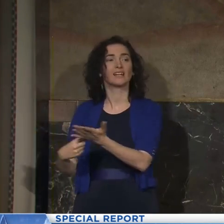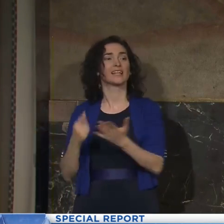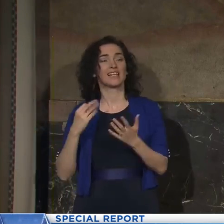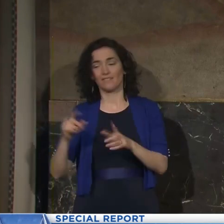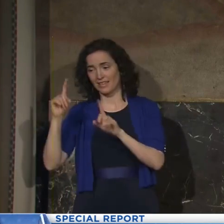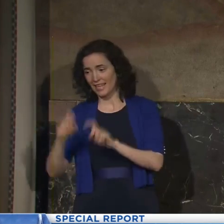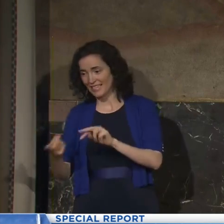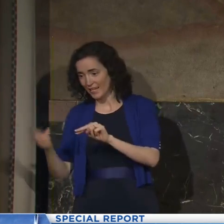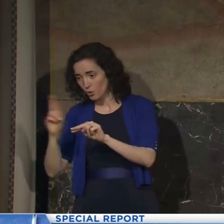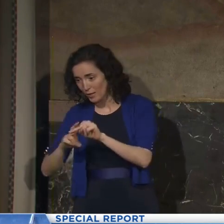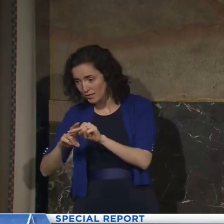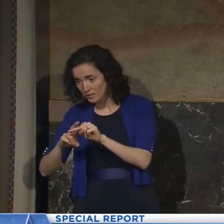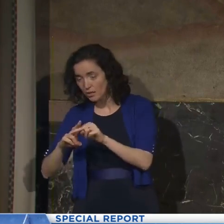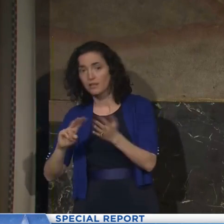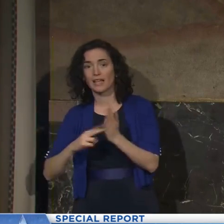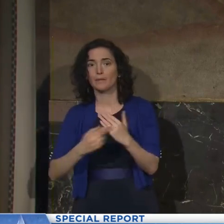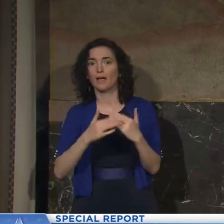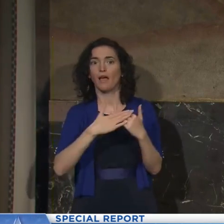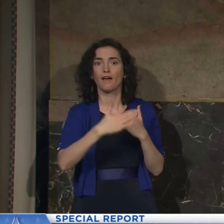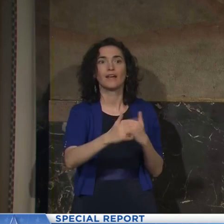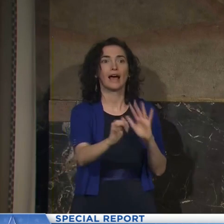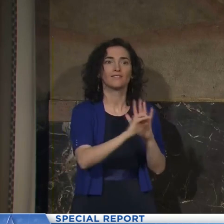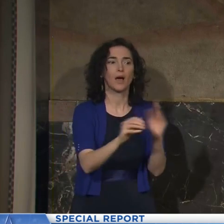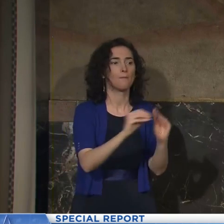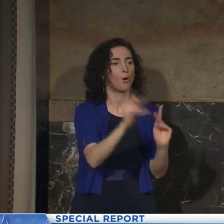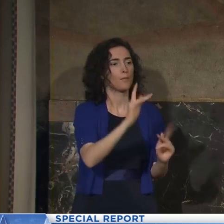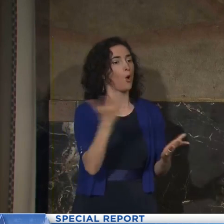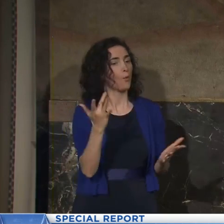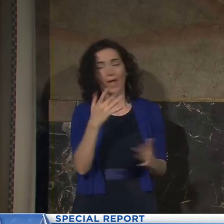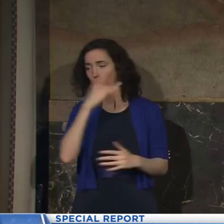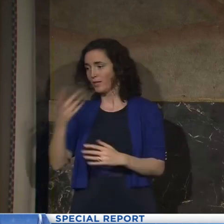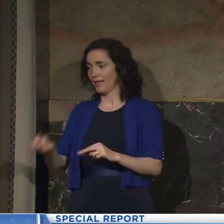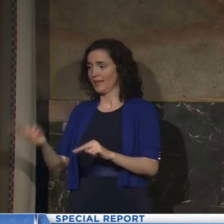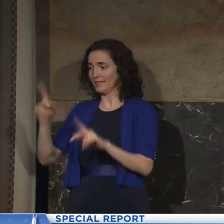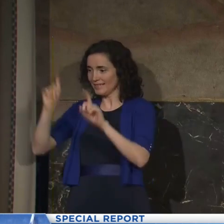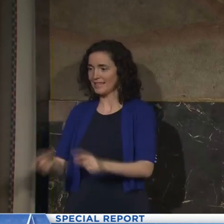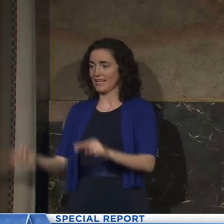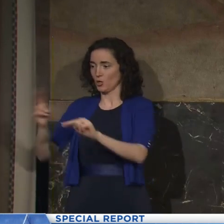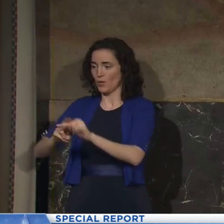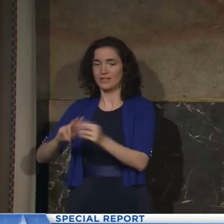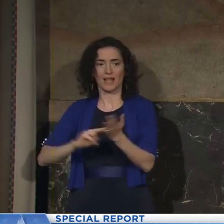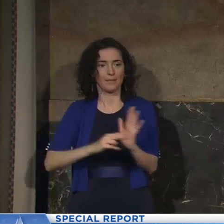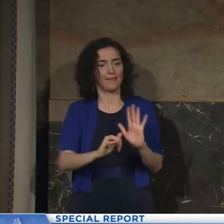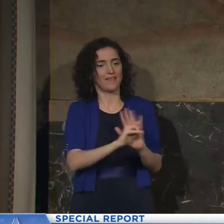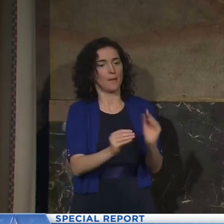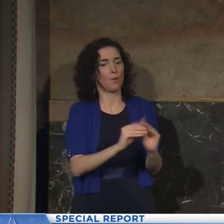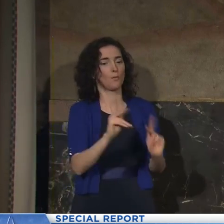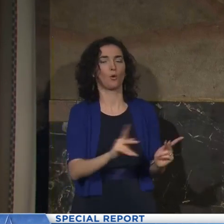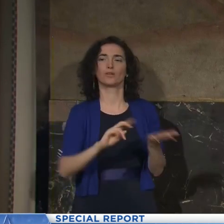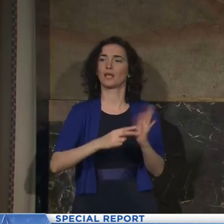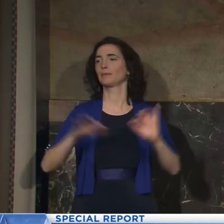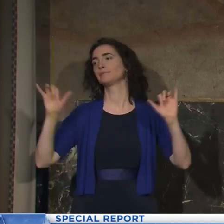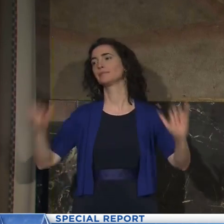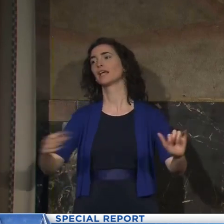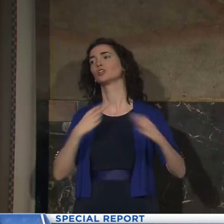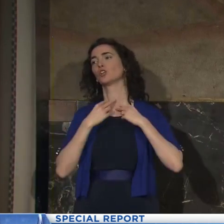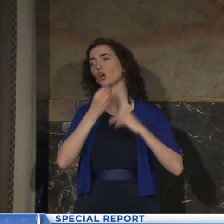does that mean that we will forever be shutting down the state? And what we've always answered is no, we also need to look at what's going on with people presenting